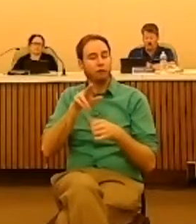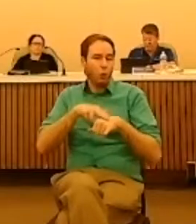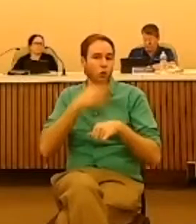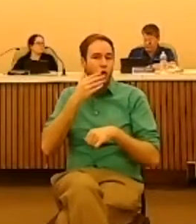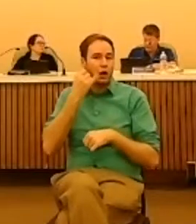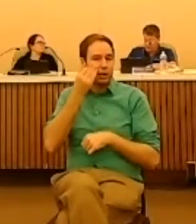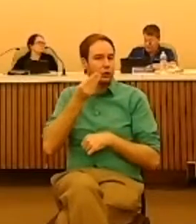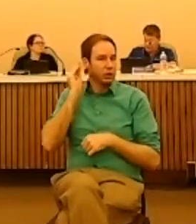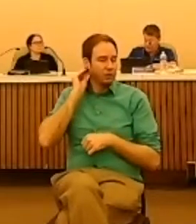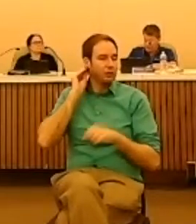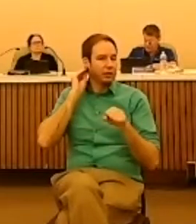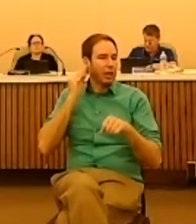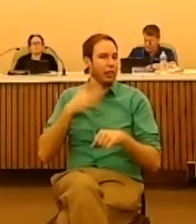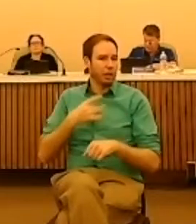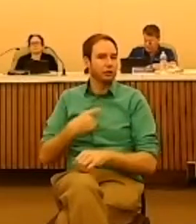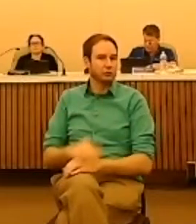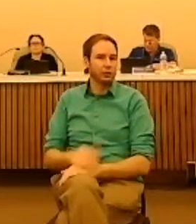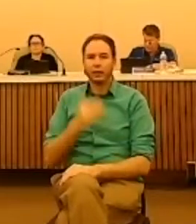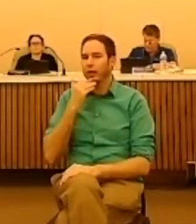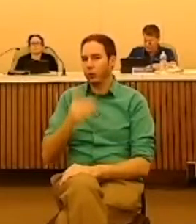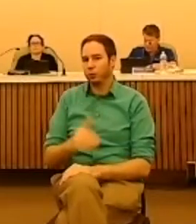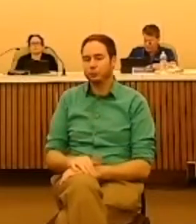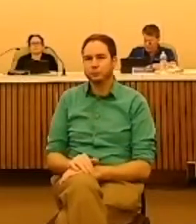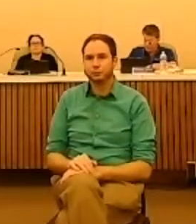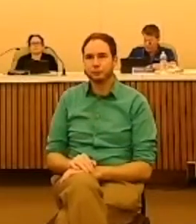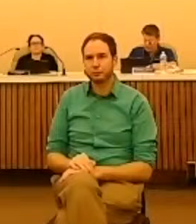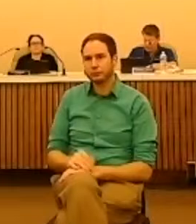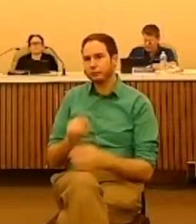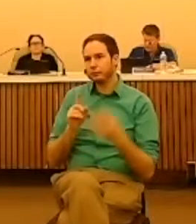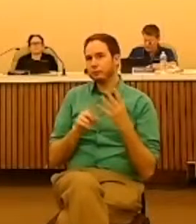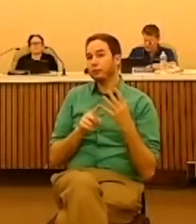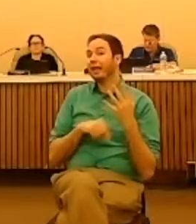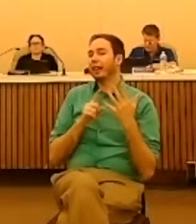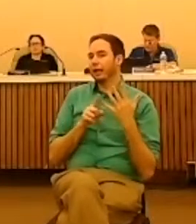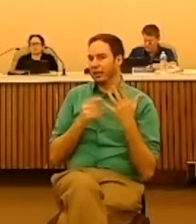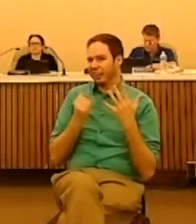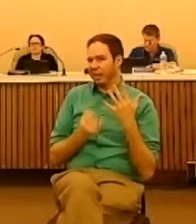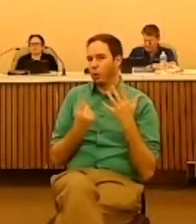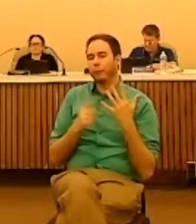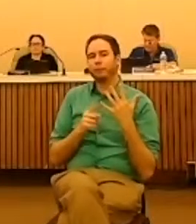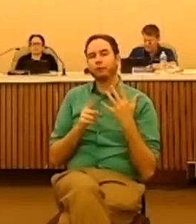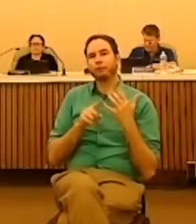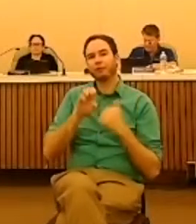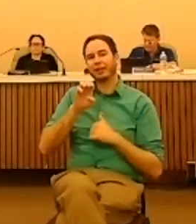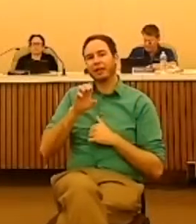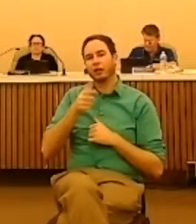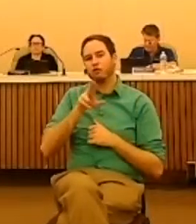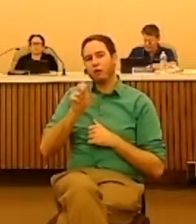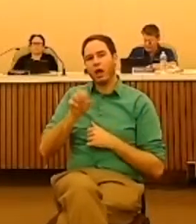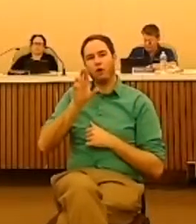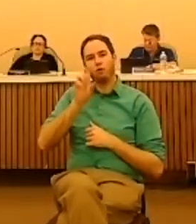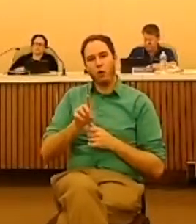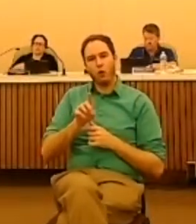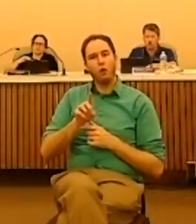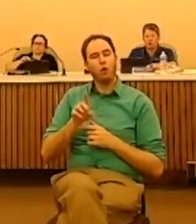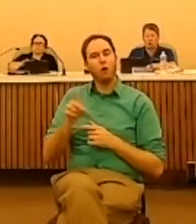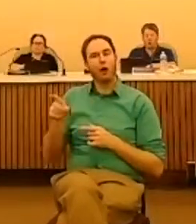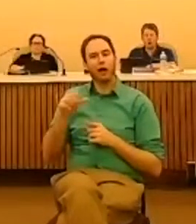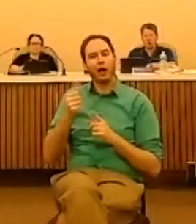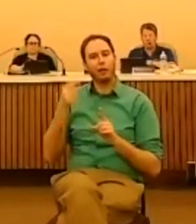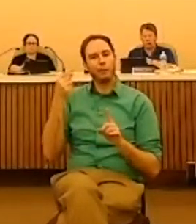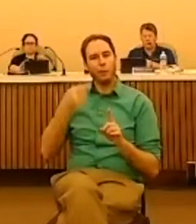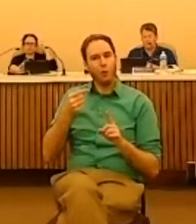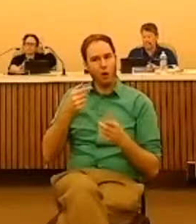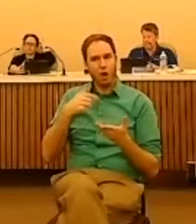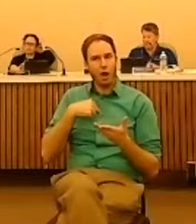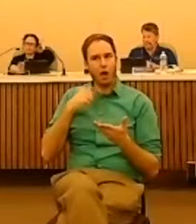to take a look at. I like that idea. Thank you. And the last thing on the egress road, one of the other points, I didn't